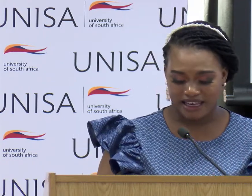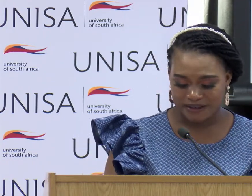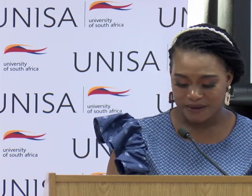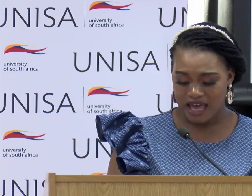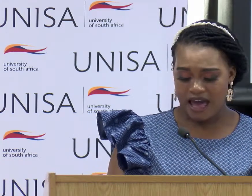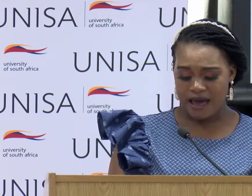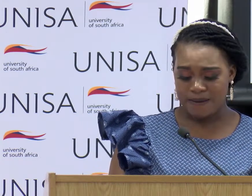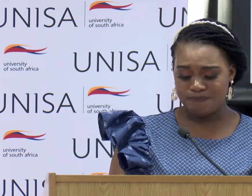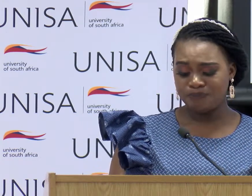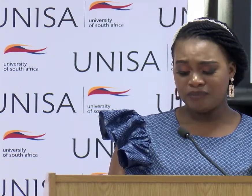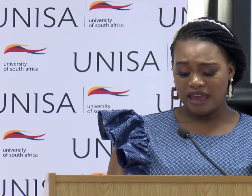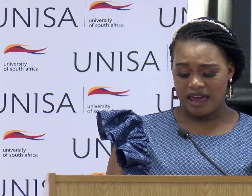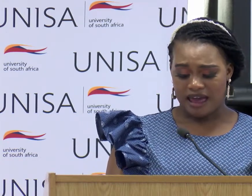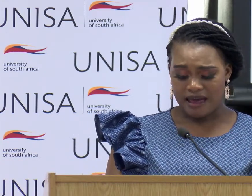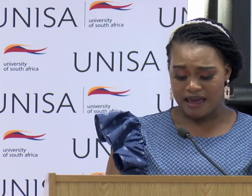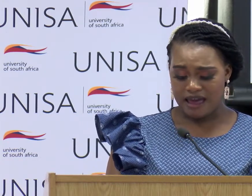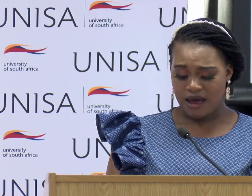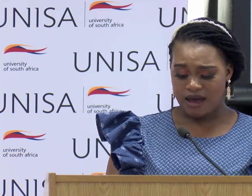time again.